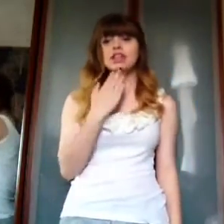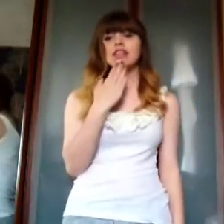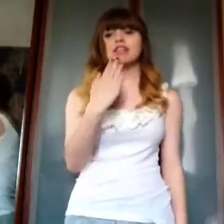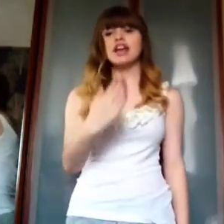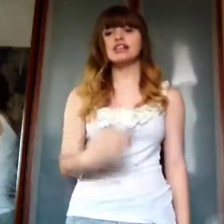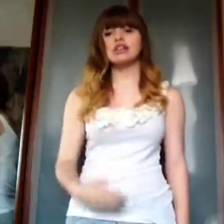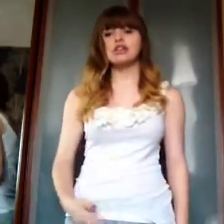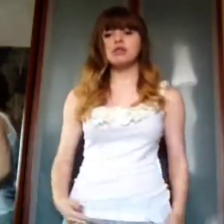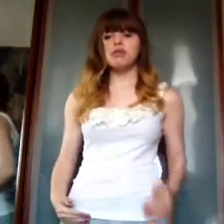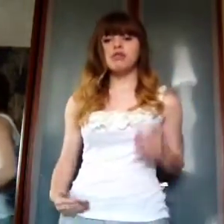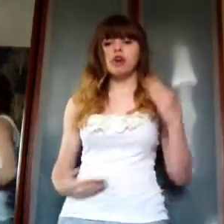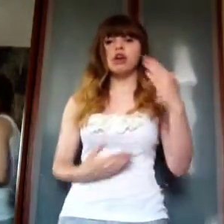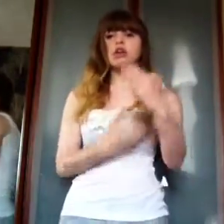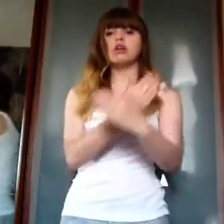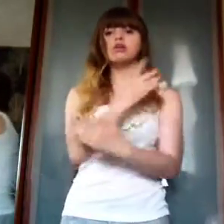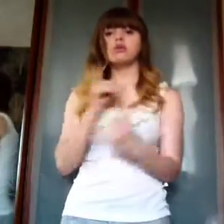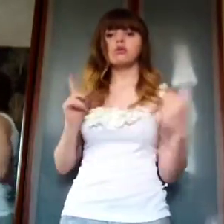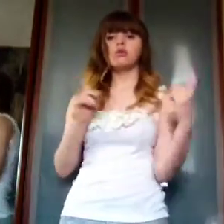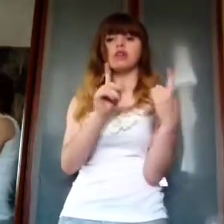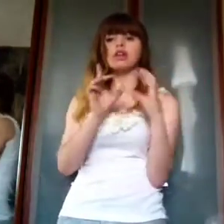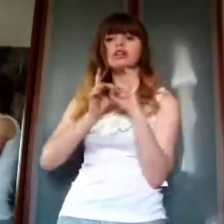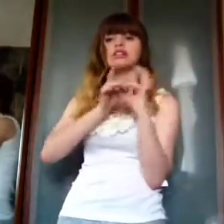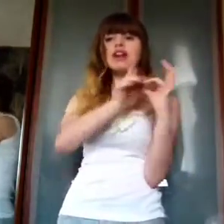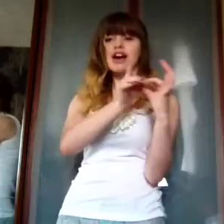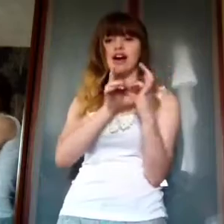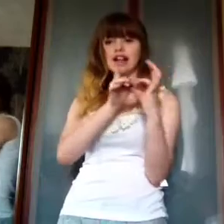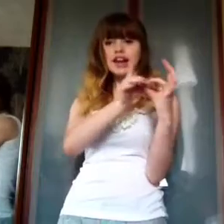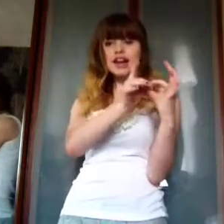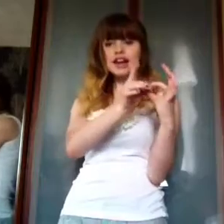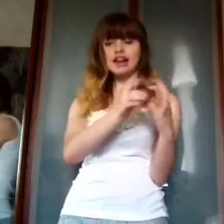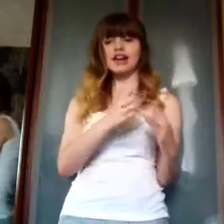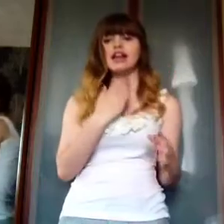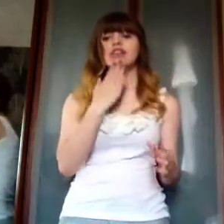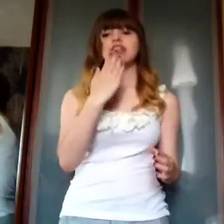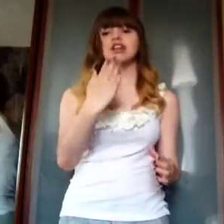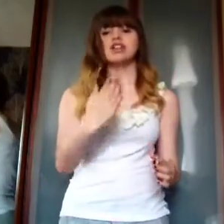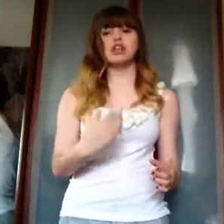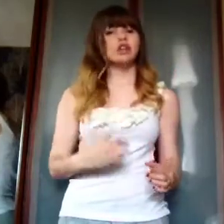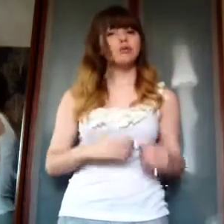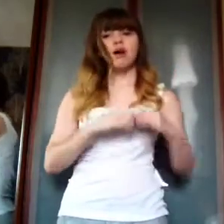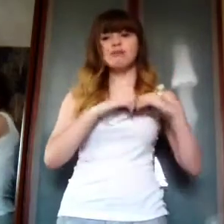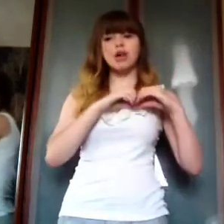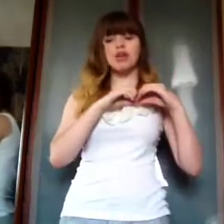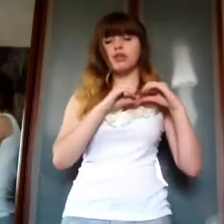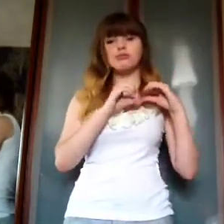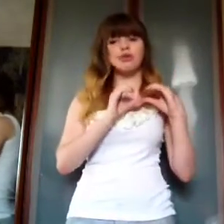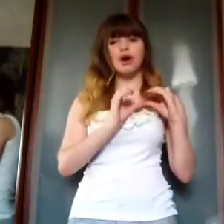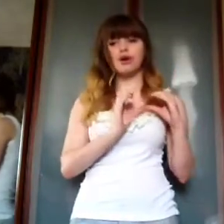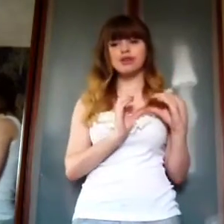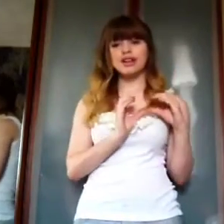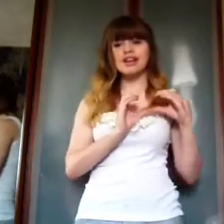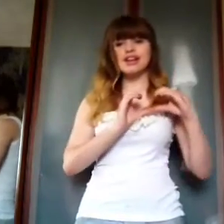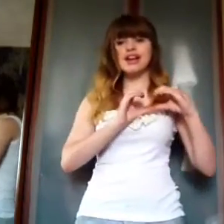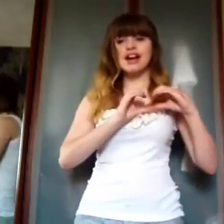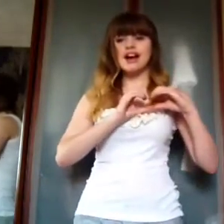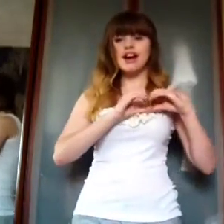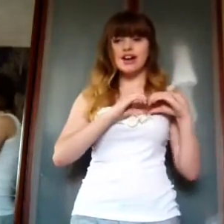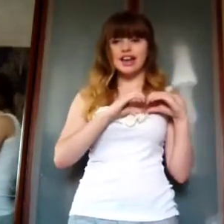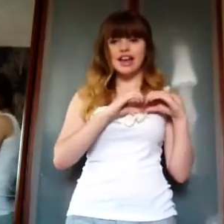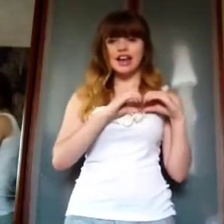Thanks to you, I'm lonely a new day started Thanks to you, I'm not the broken hearted